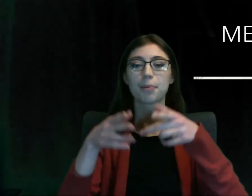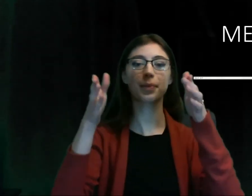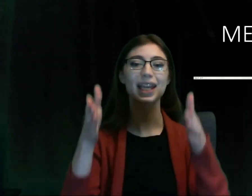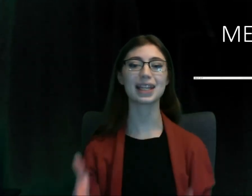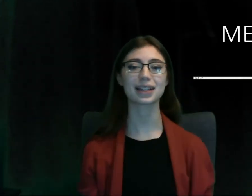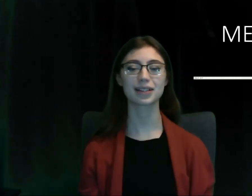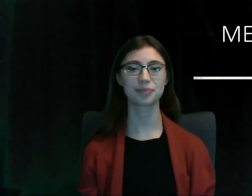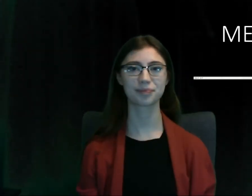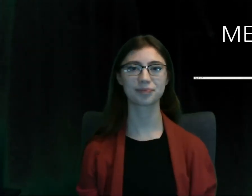Mechanic.